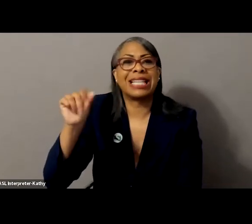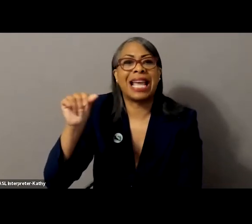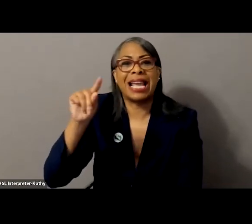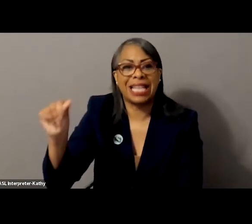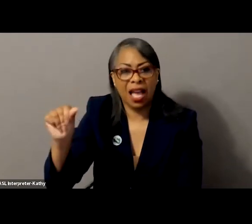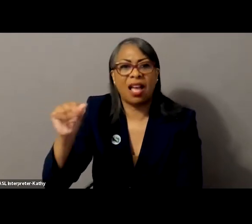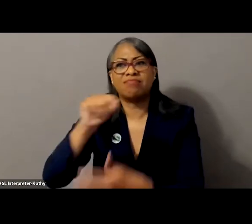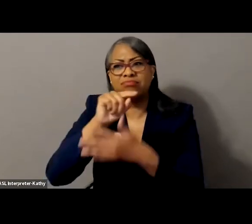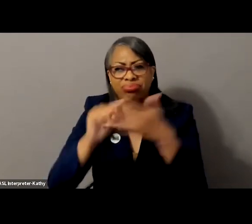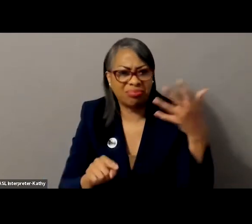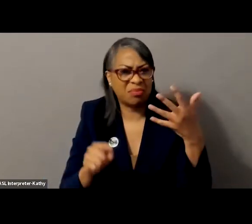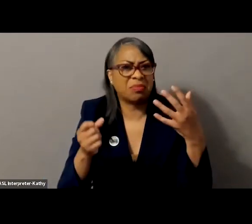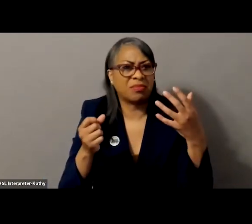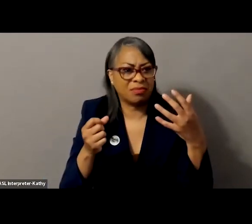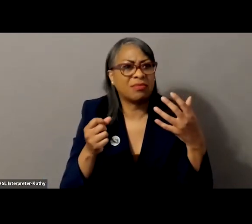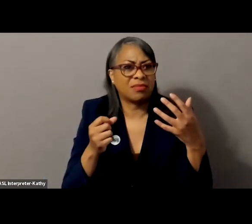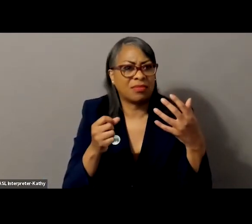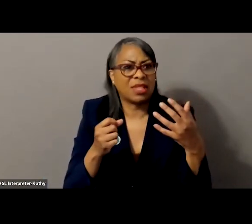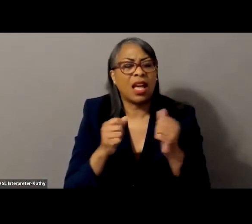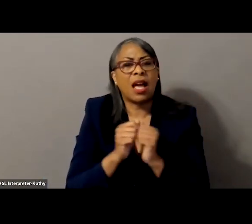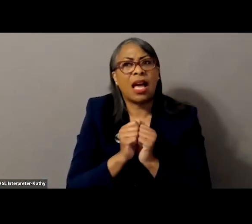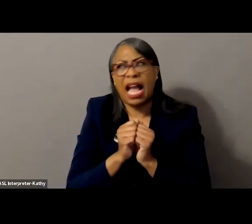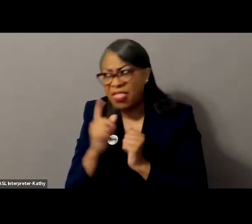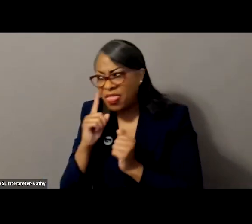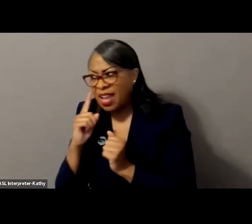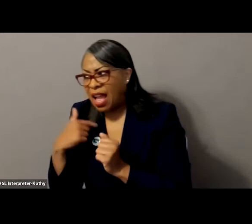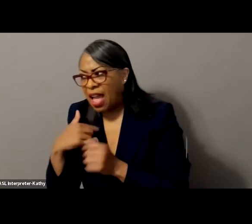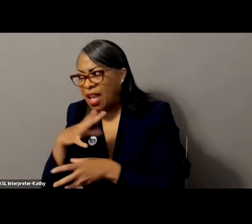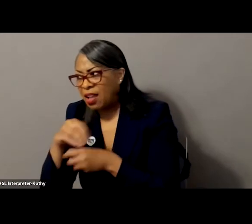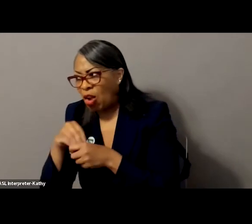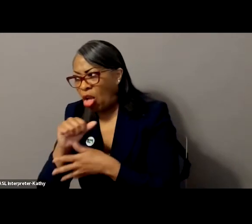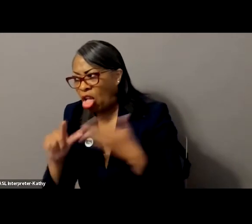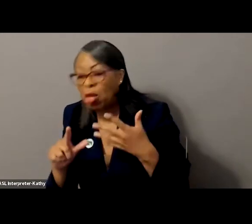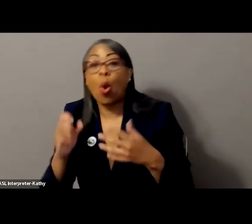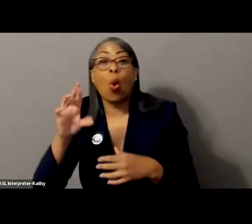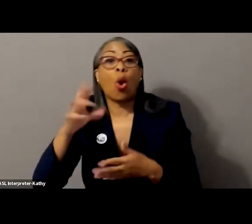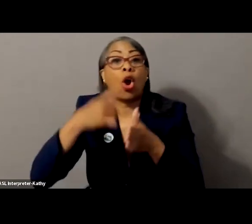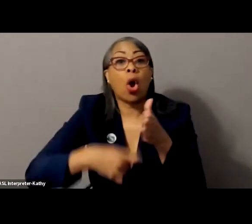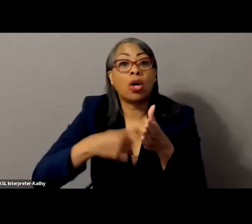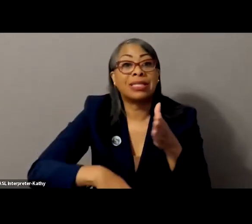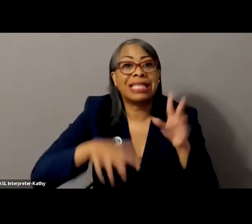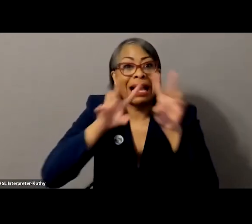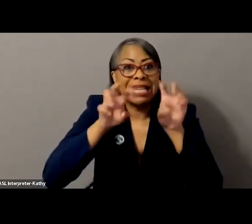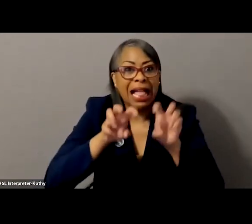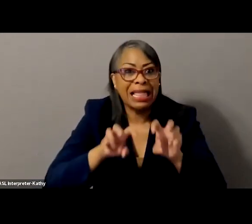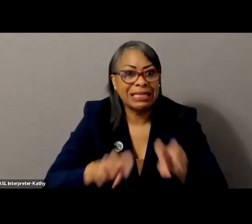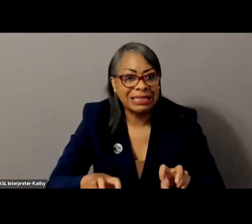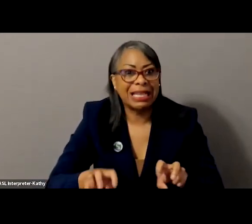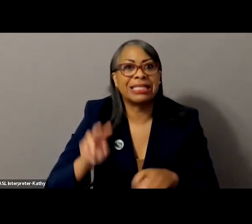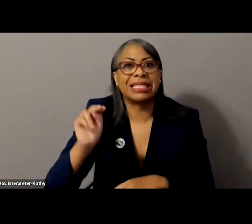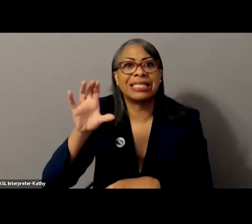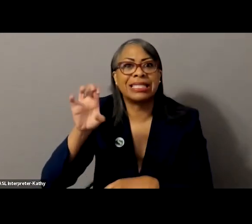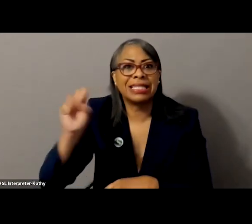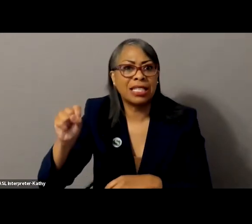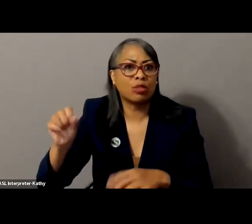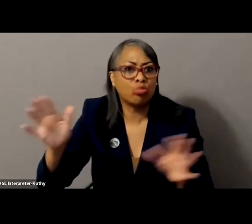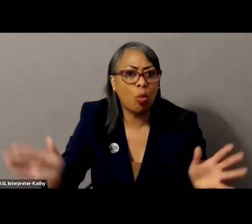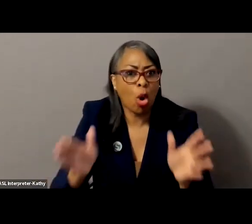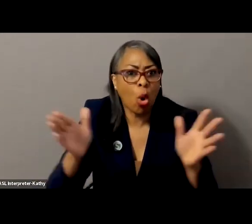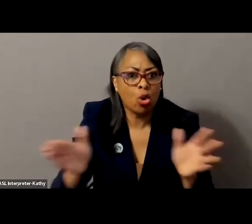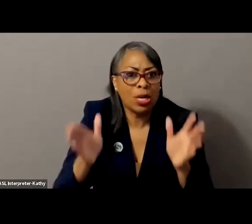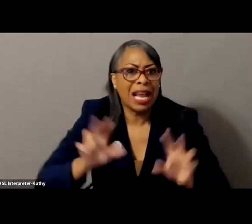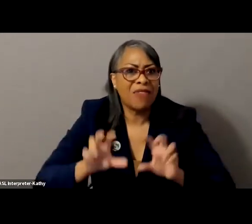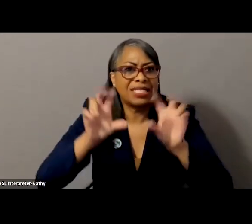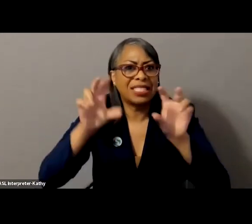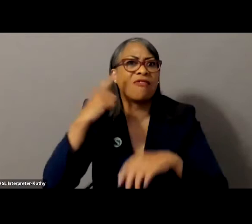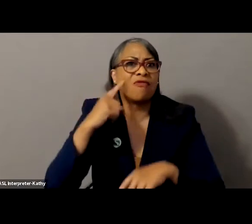I think that's what A stands for, is that right? Yeah. Or the cost analysis that IS has been promoting and investing in for training